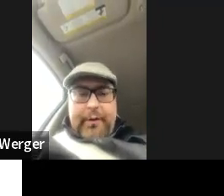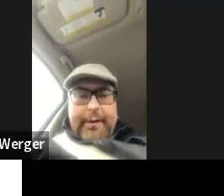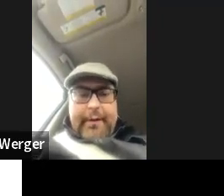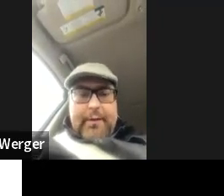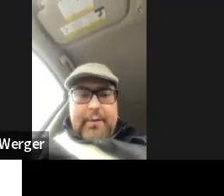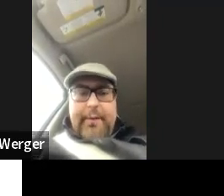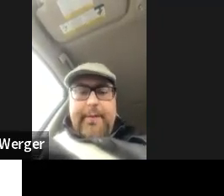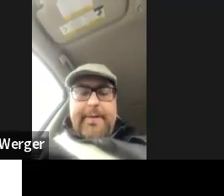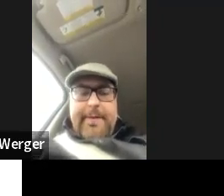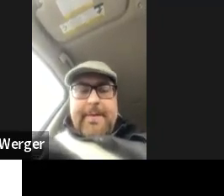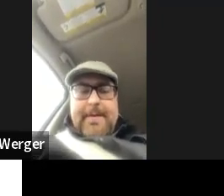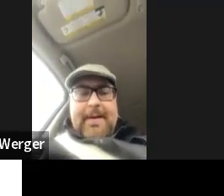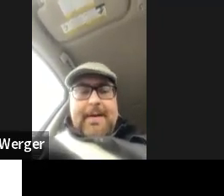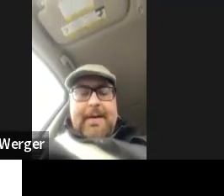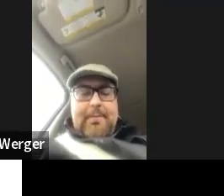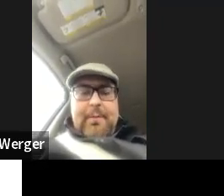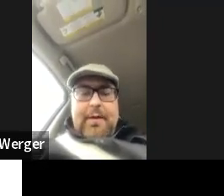looks really good.